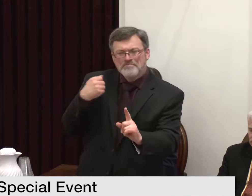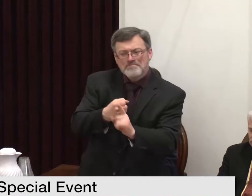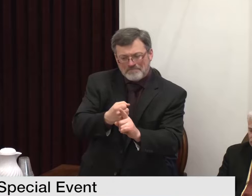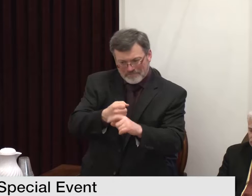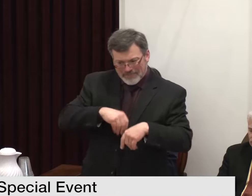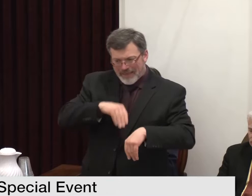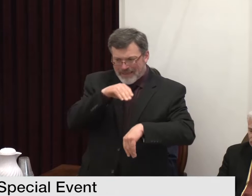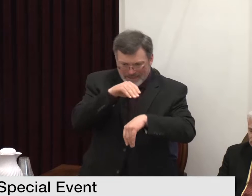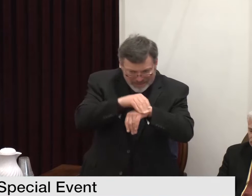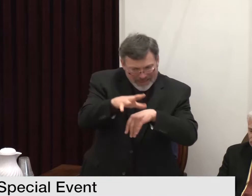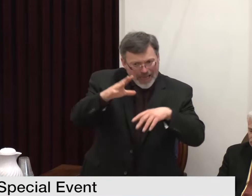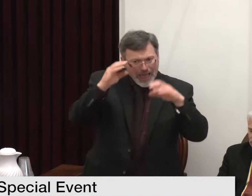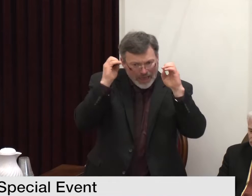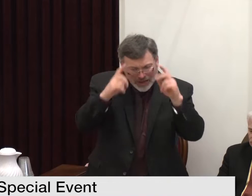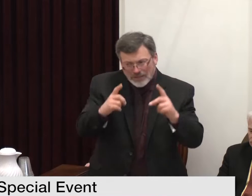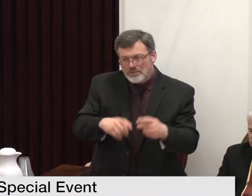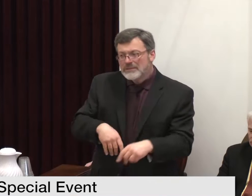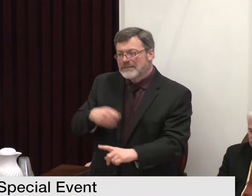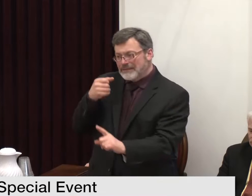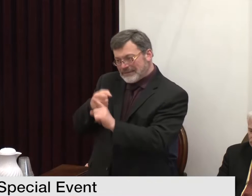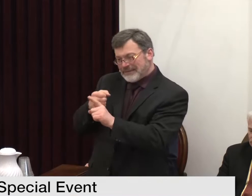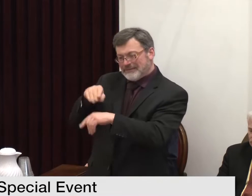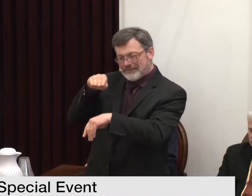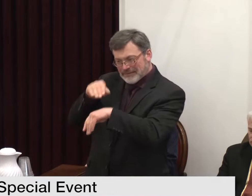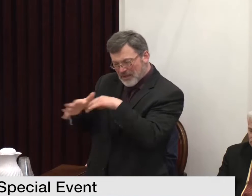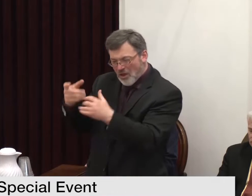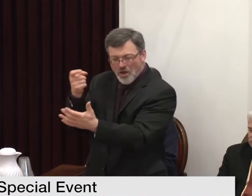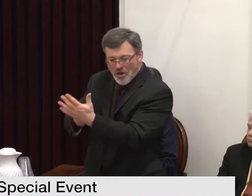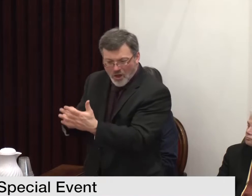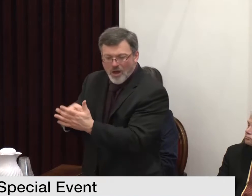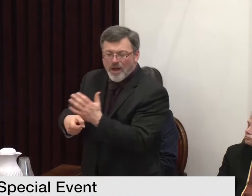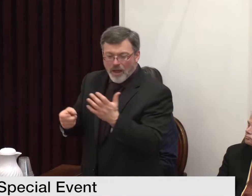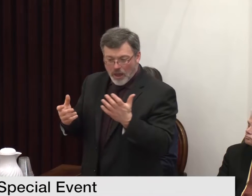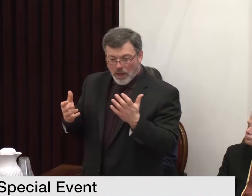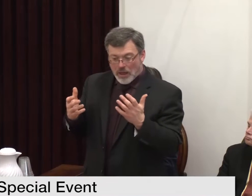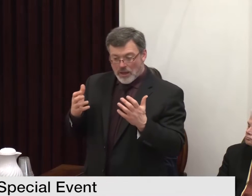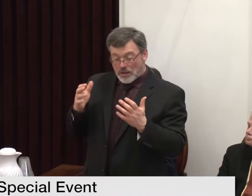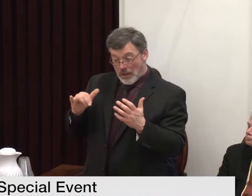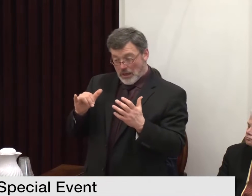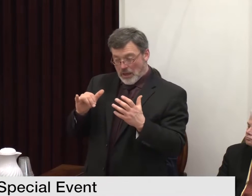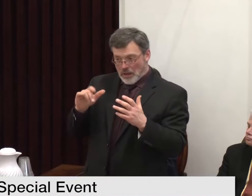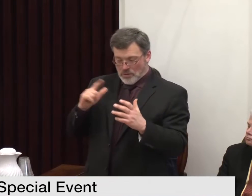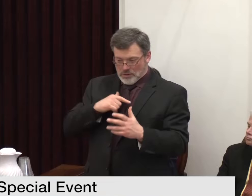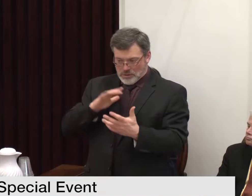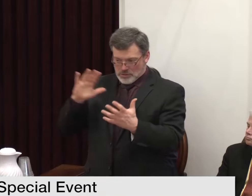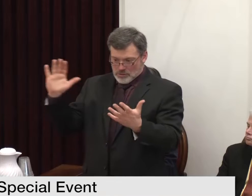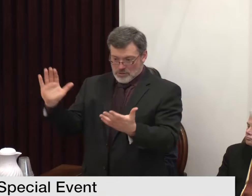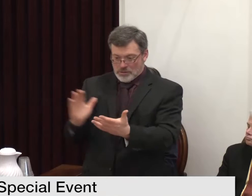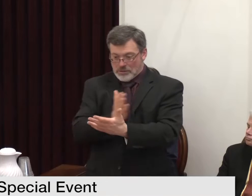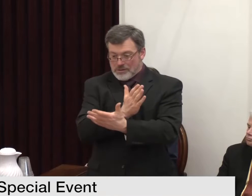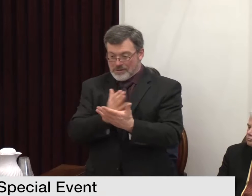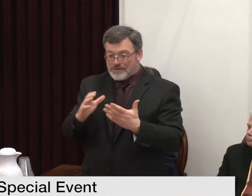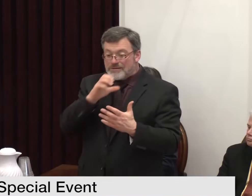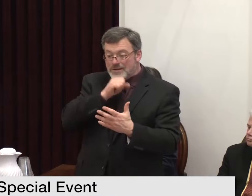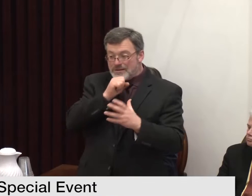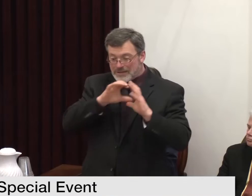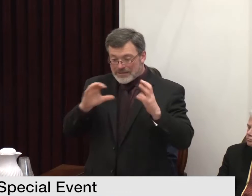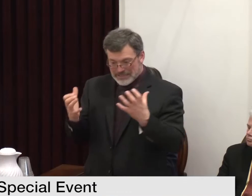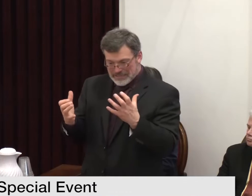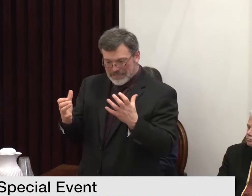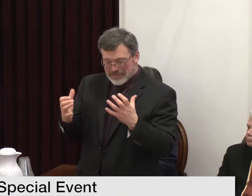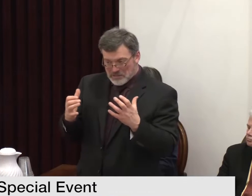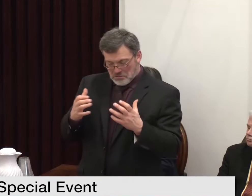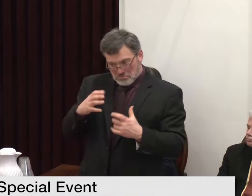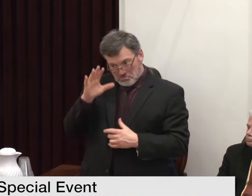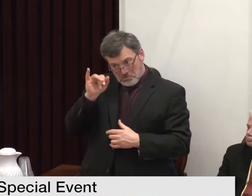systems. Until we address demographics, we'll continue to struggle. So